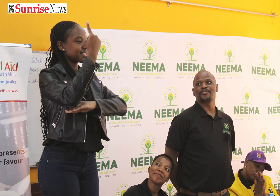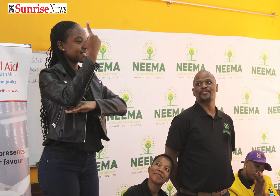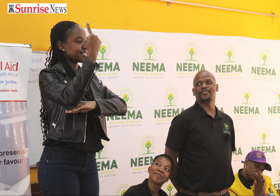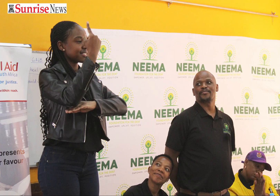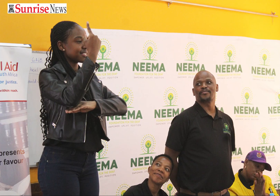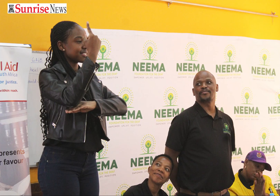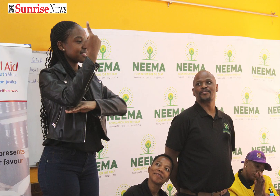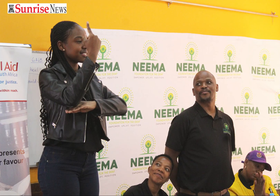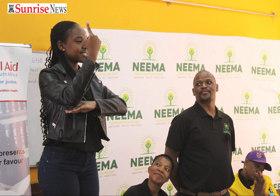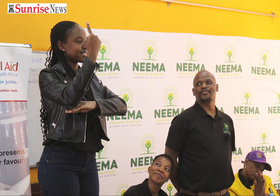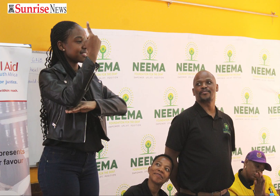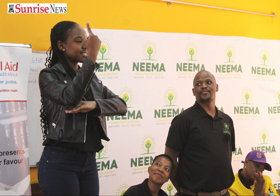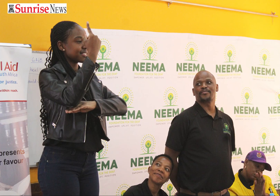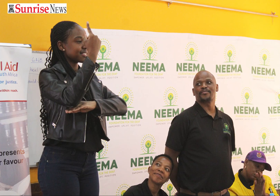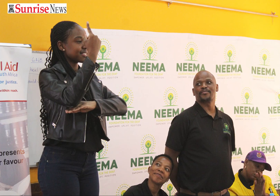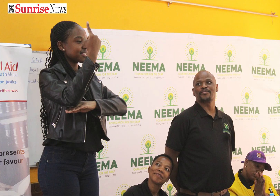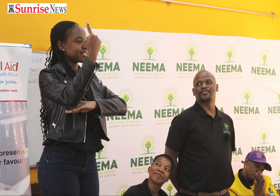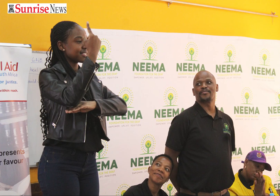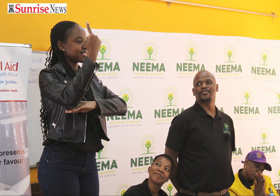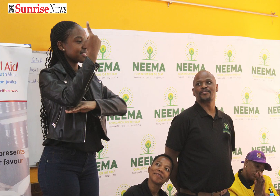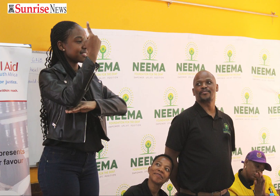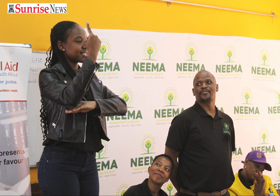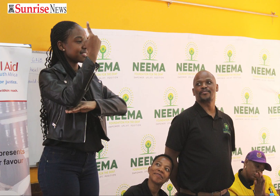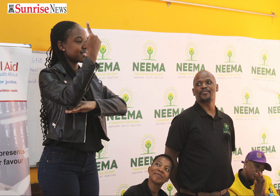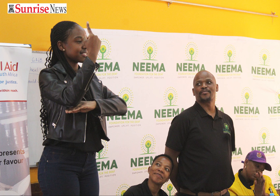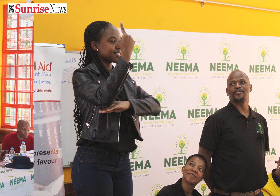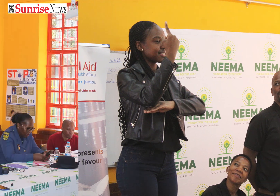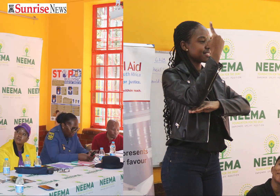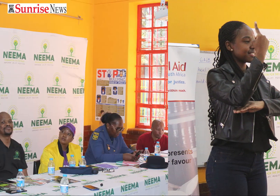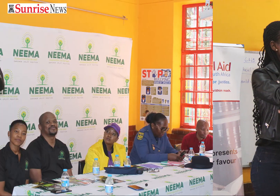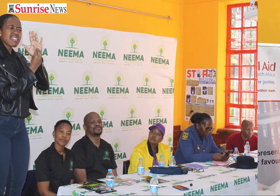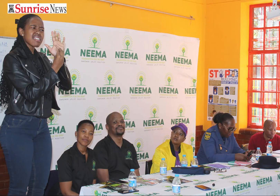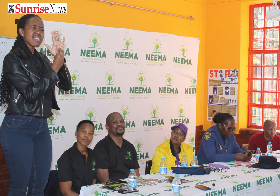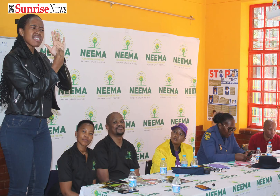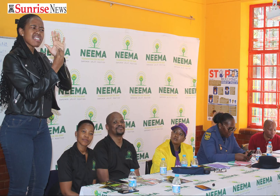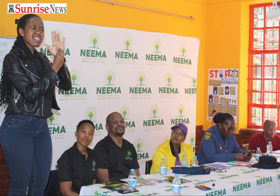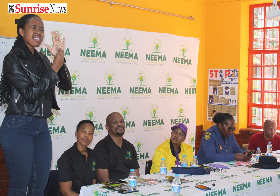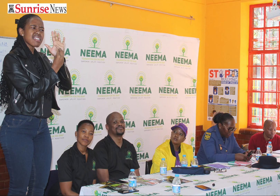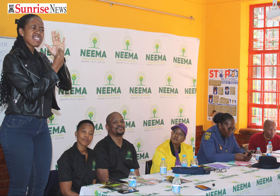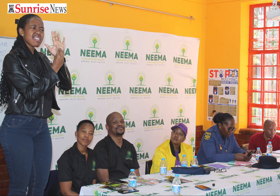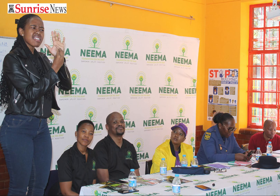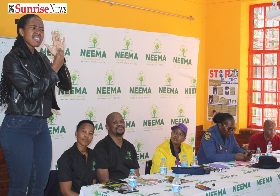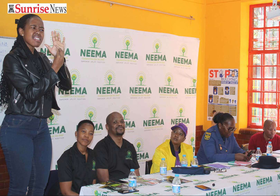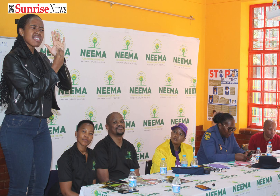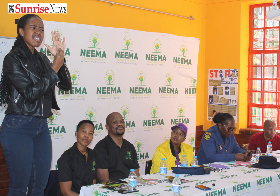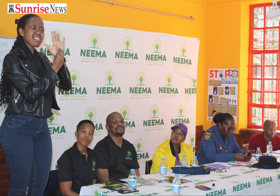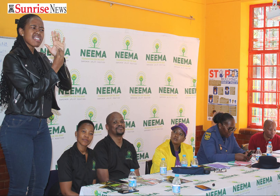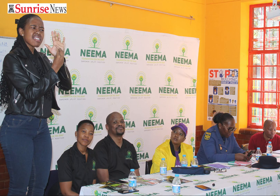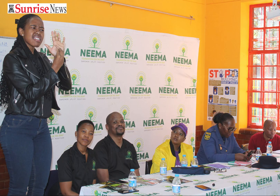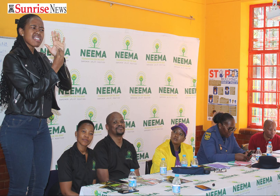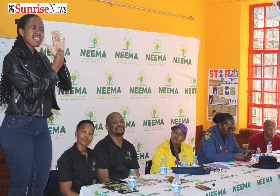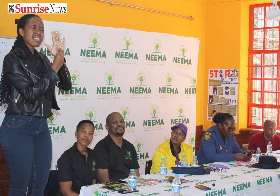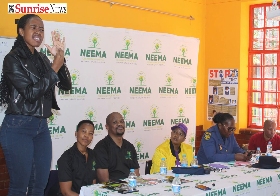going to make them cry, you're going to constantly find them in corners and point at them and laugh at them. It falls under